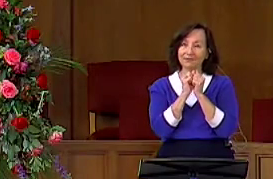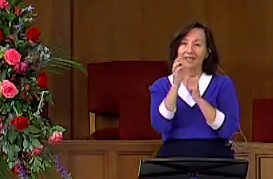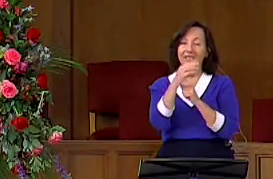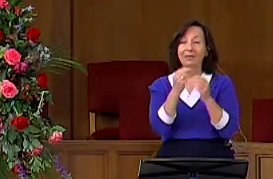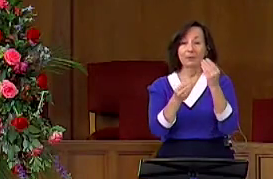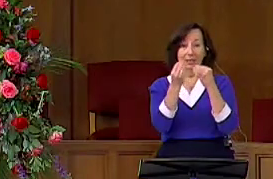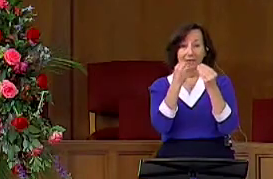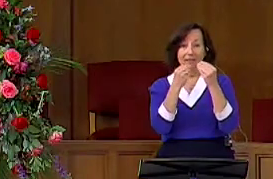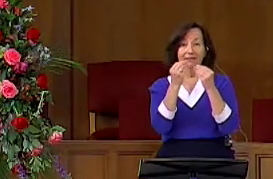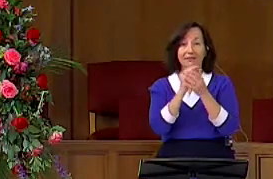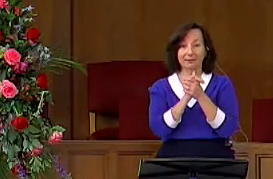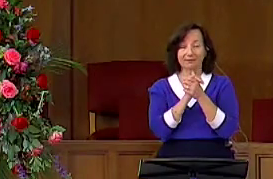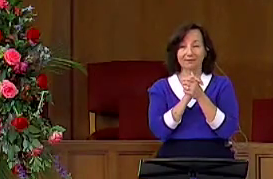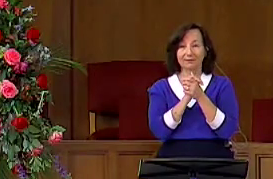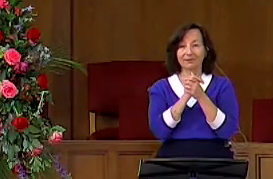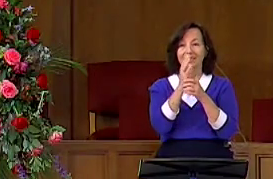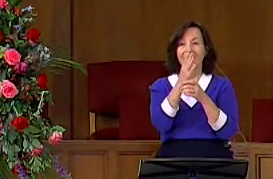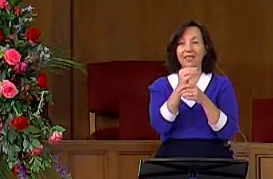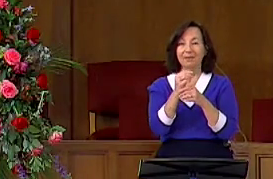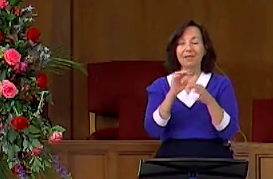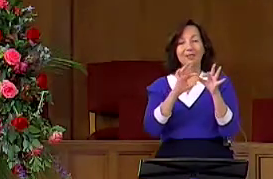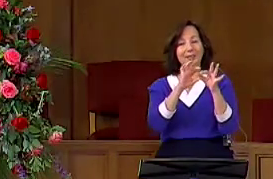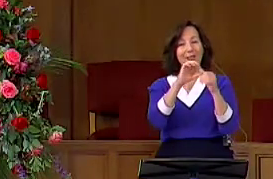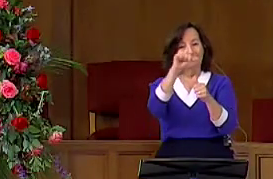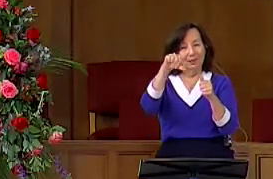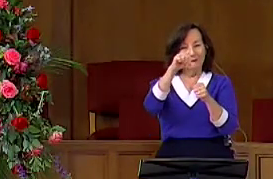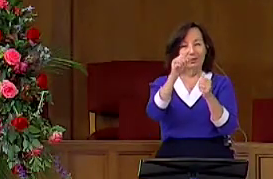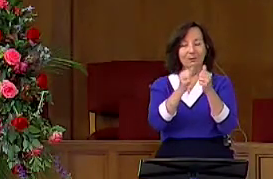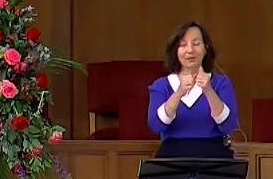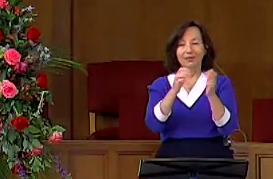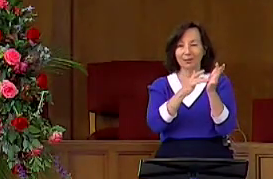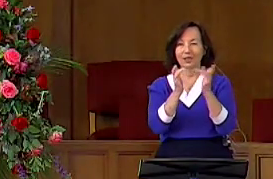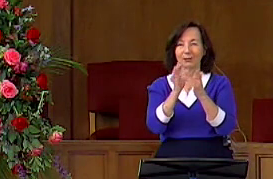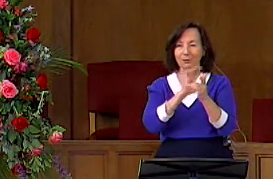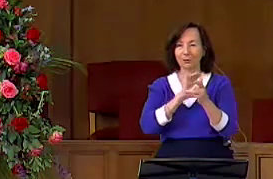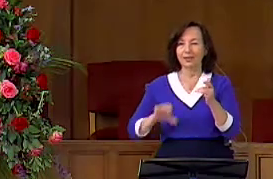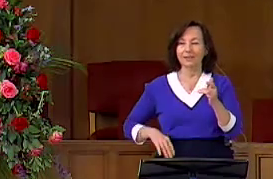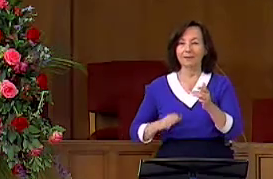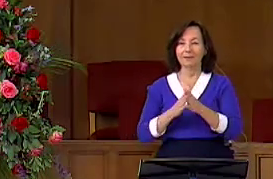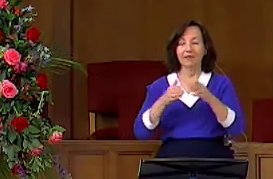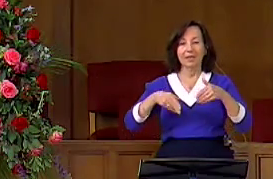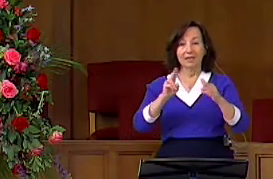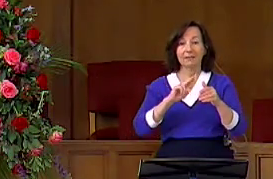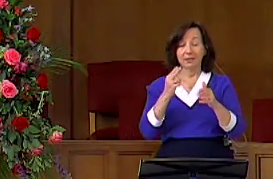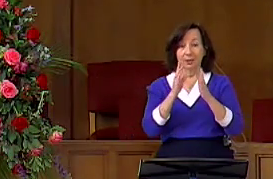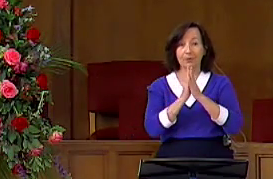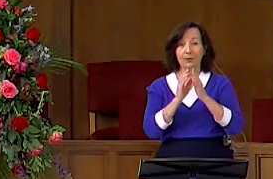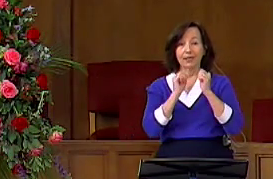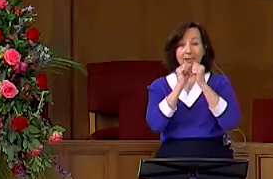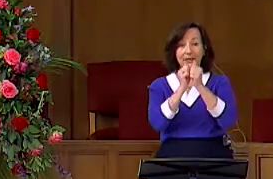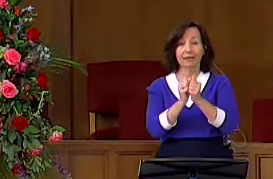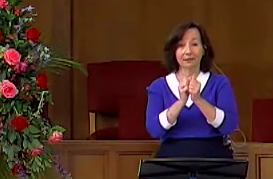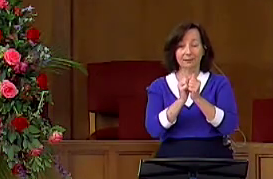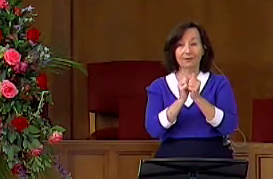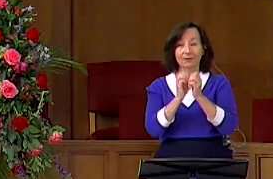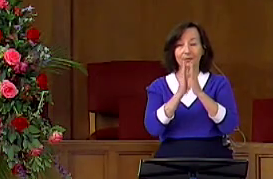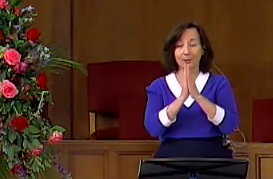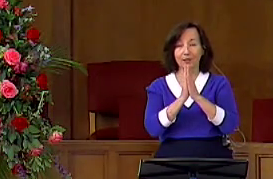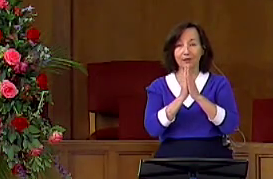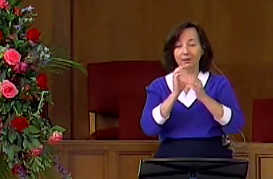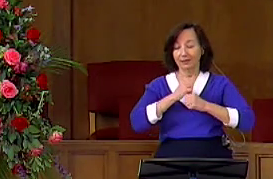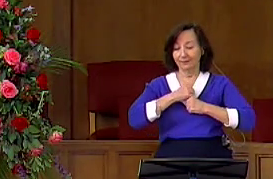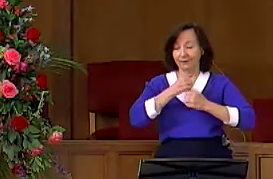eat and be in fellowship with Jesus Christ. Let us pray together this prayer of